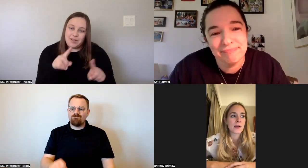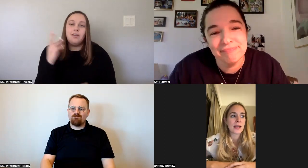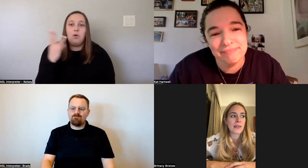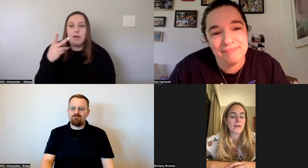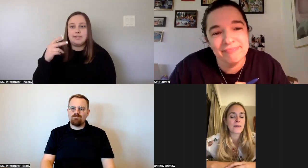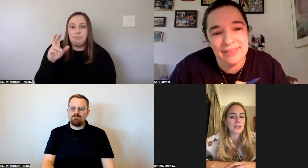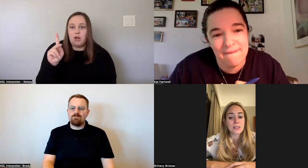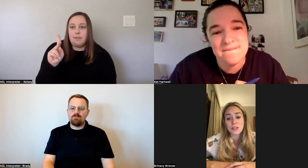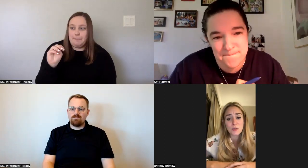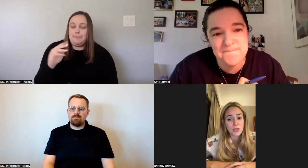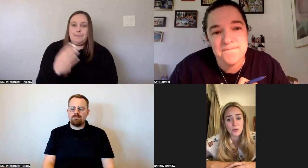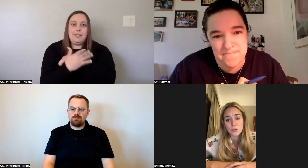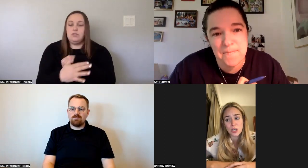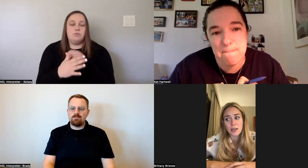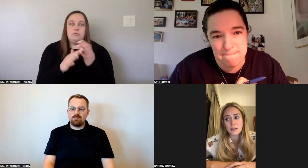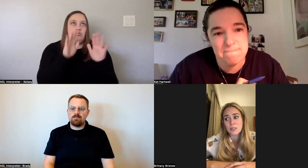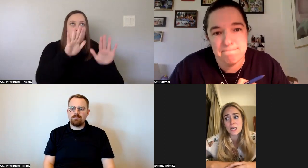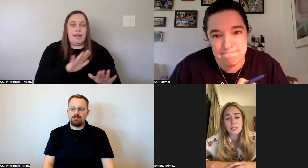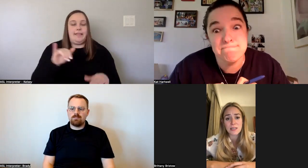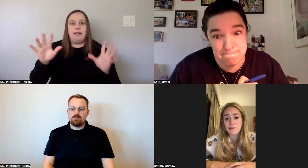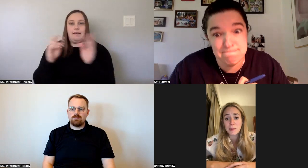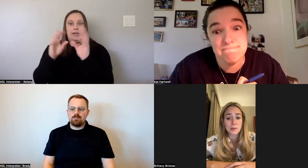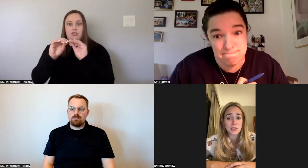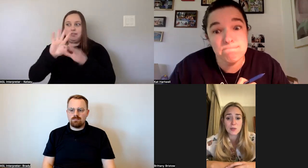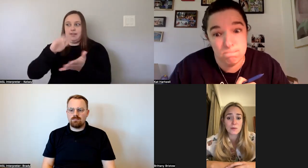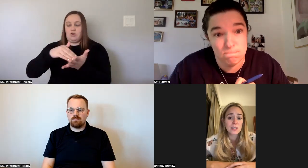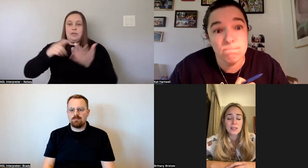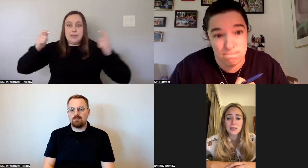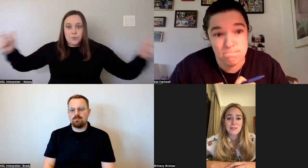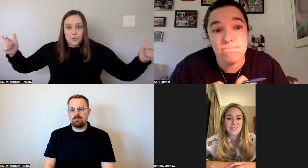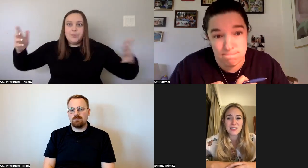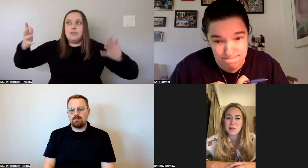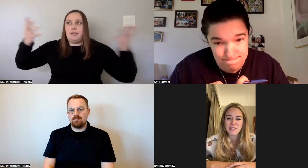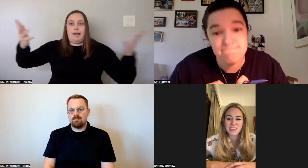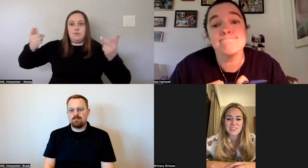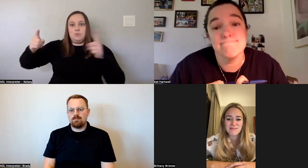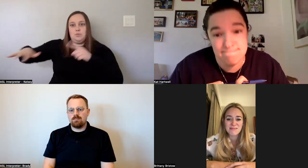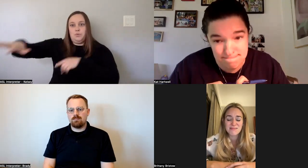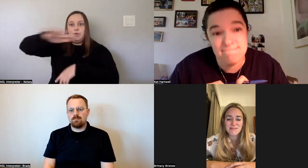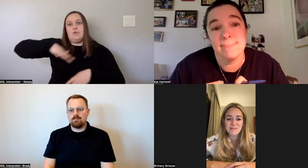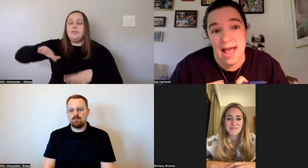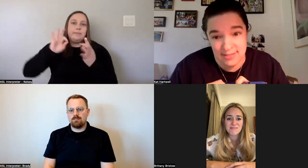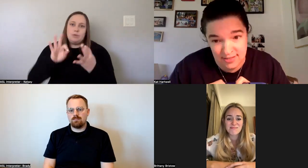Beach was great and the convention center was huge and there was tons of stuff for people to do. It's kind of perfect.